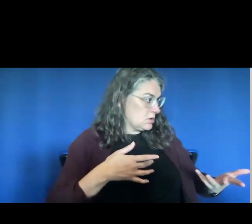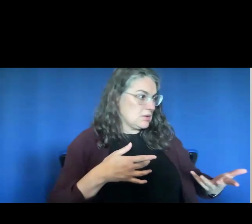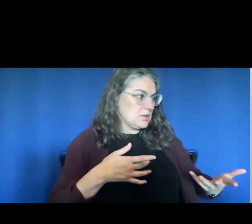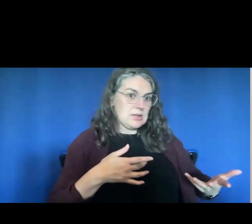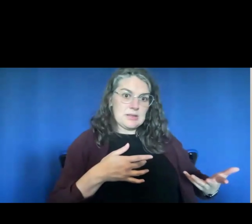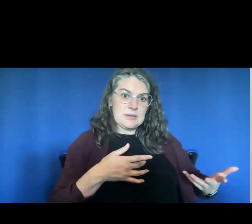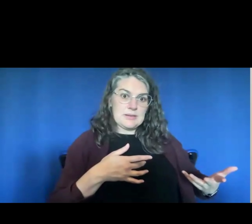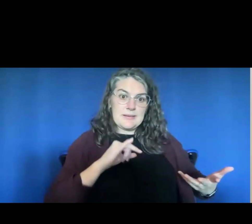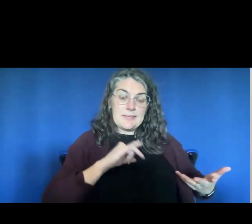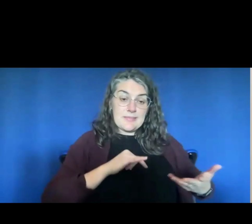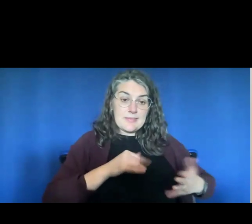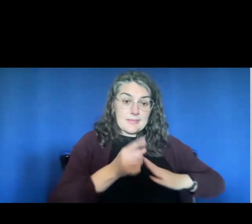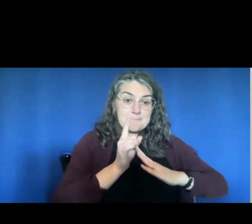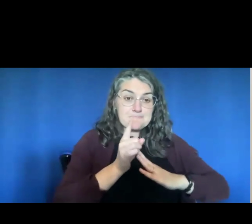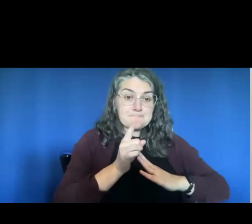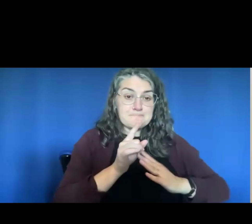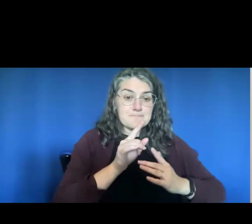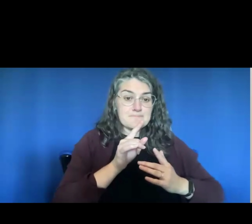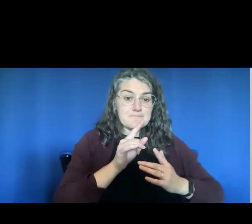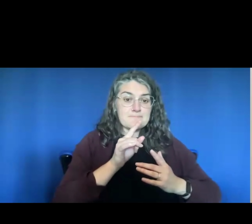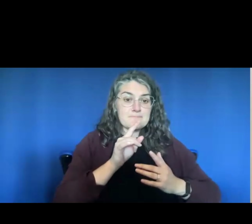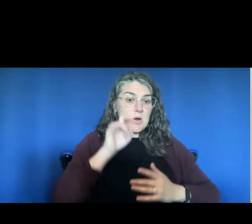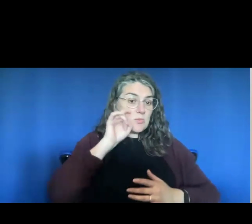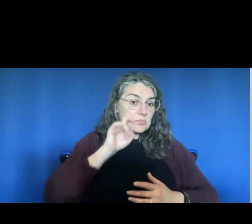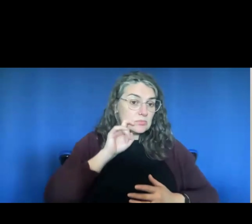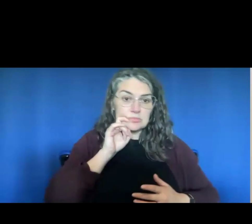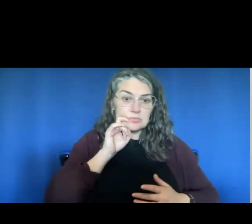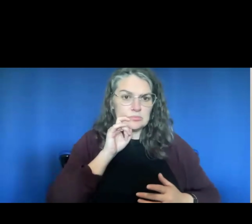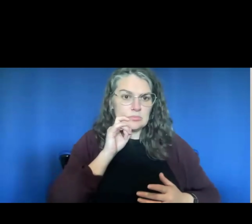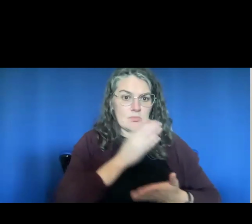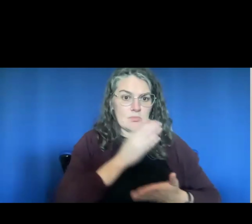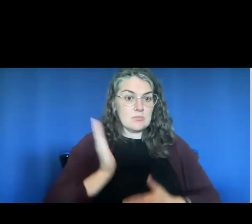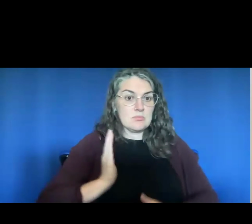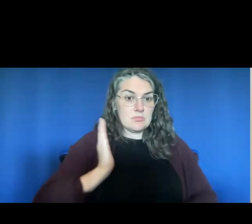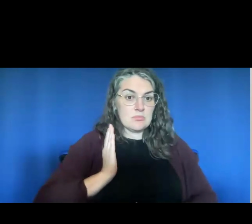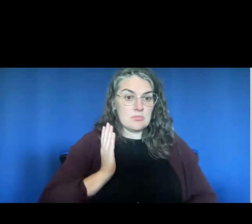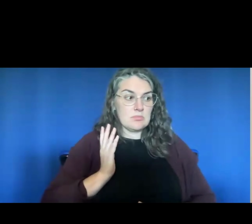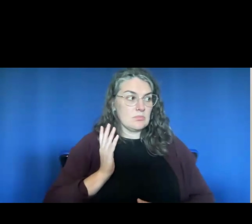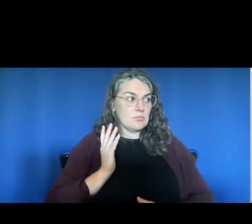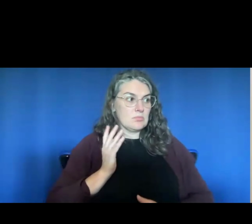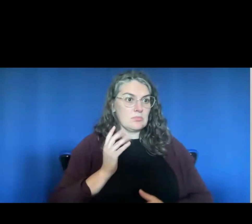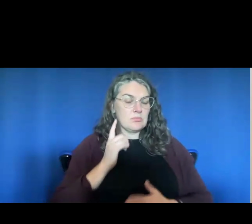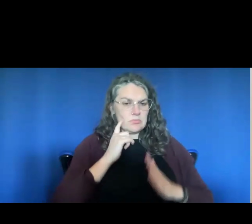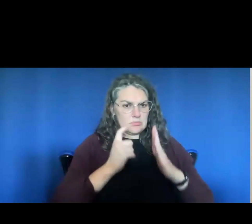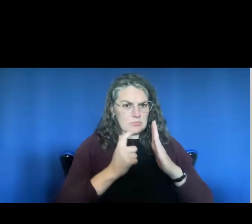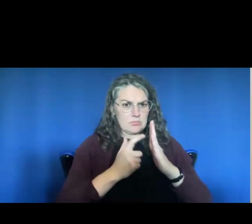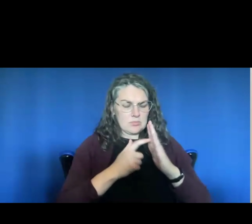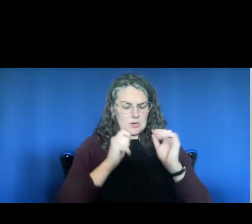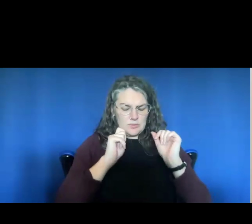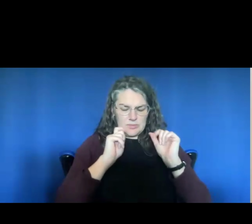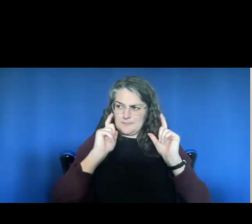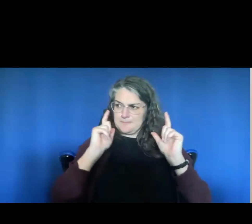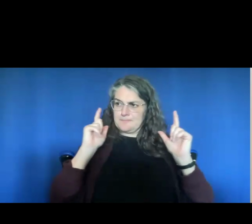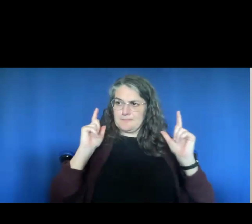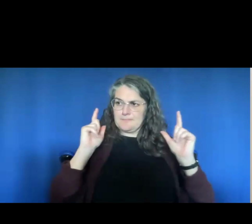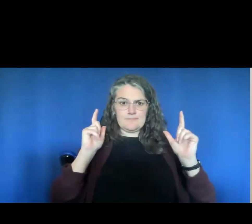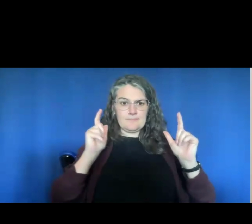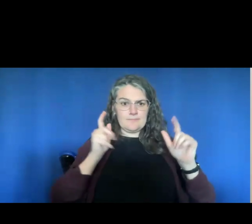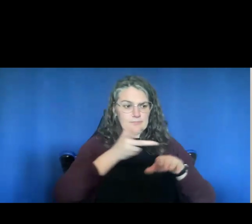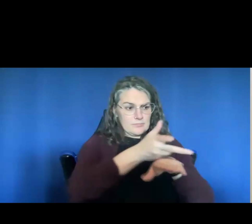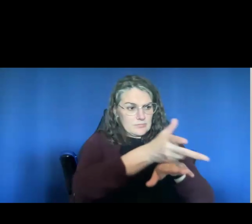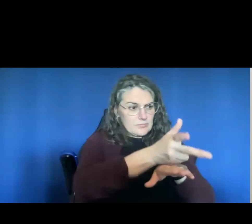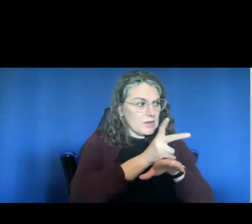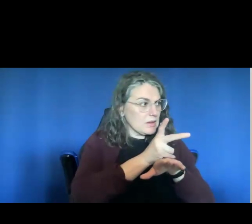with Jim. We seemed to be in a parking lot surrounded by trees, in the middle of nowhere or nowhere